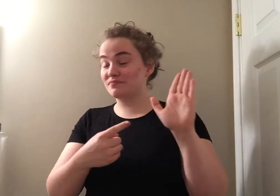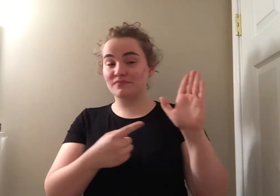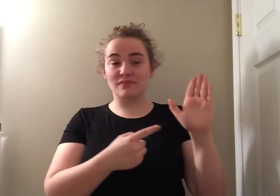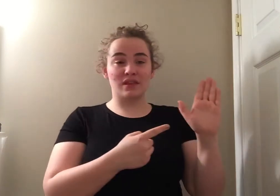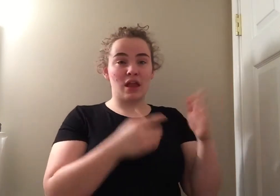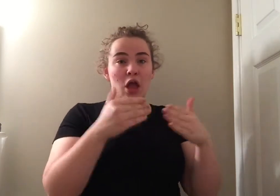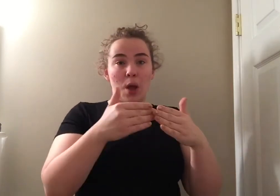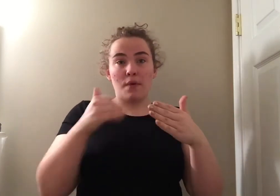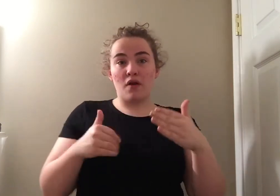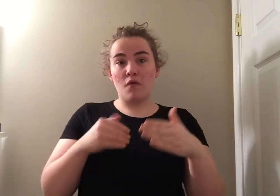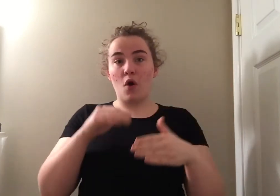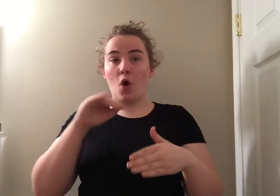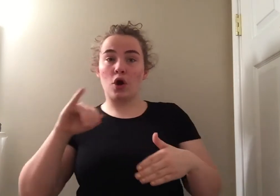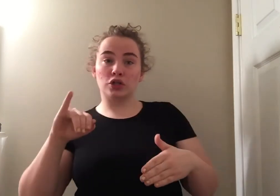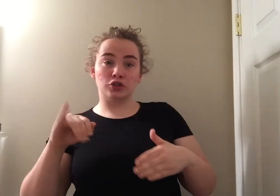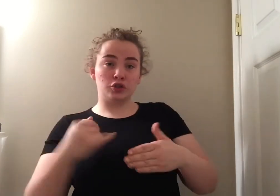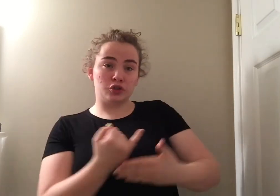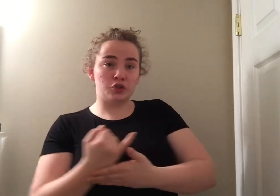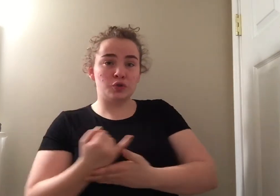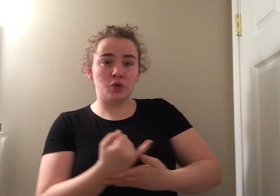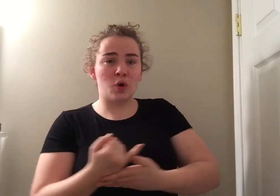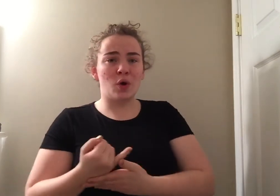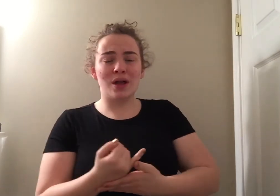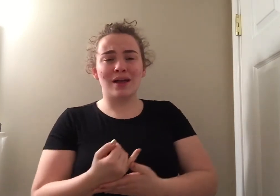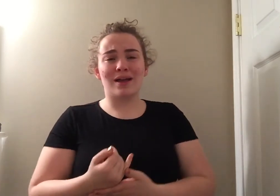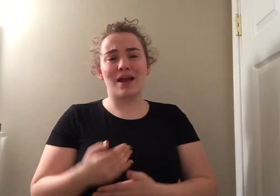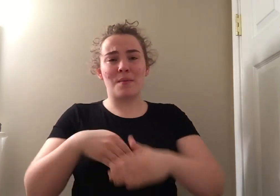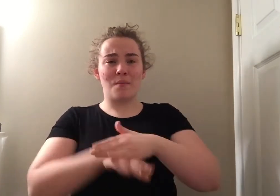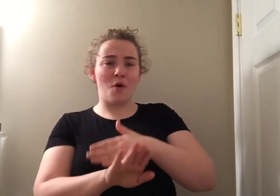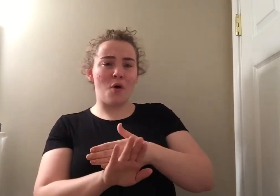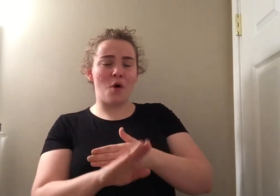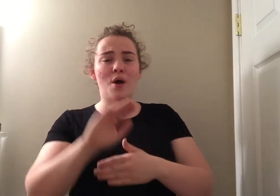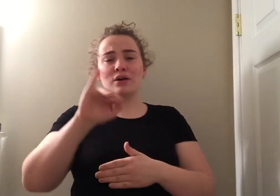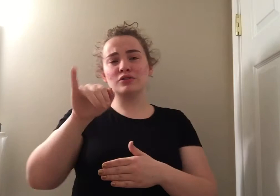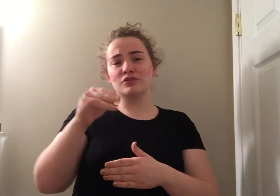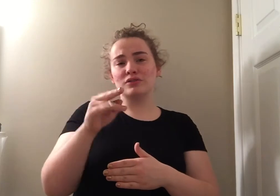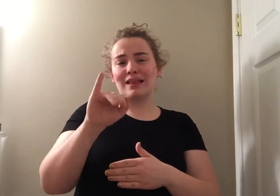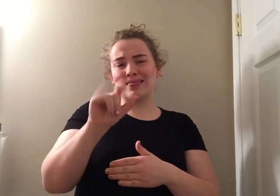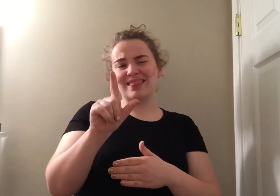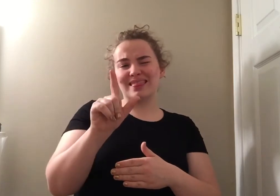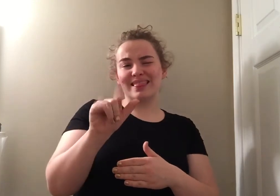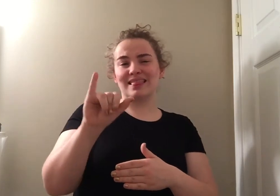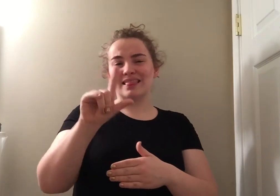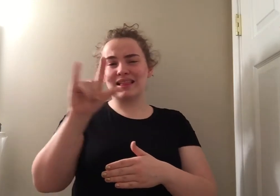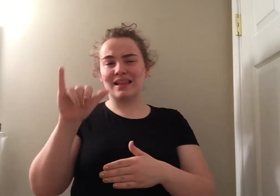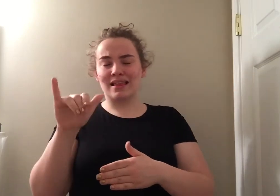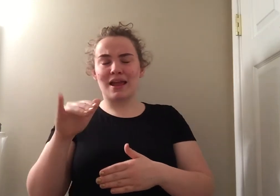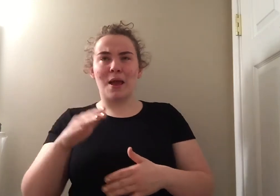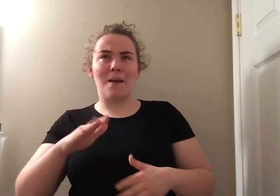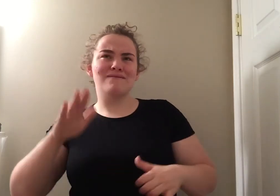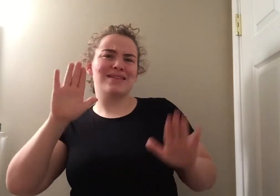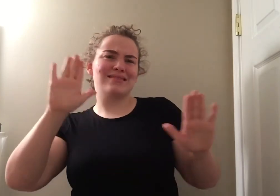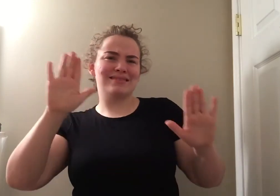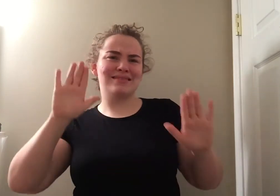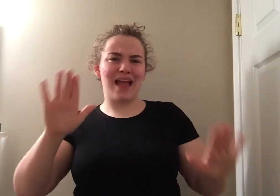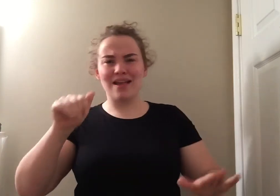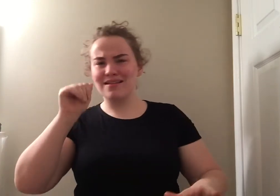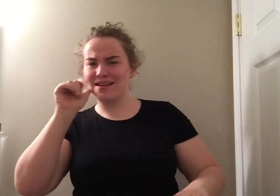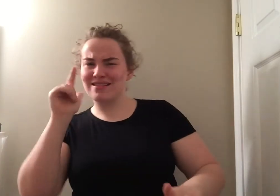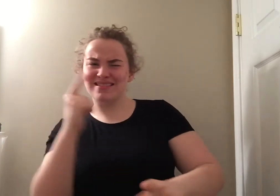Before Julius was born, Lily was the best big sister in the world. She gave him things, she told